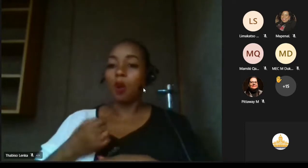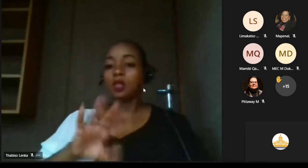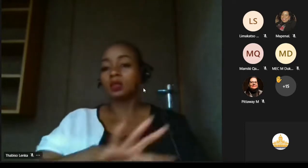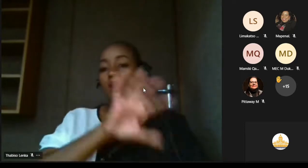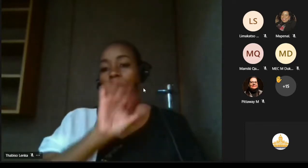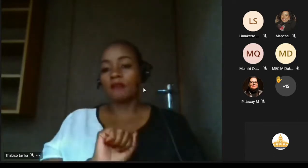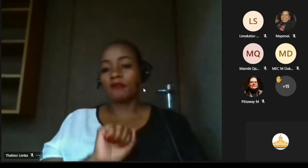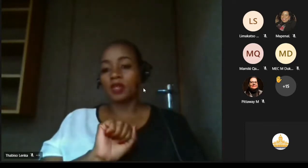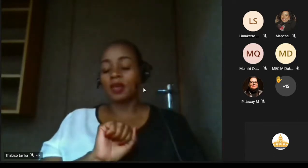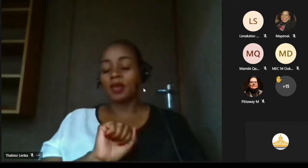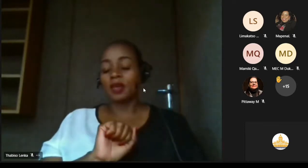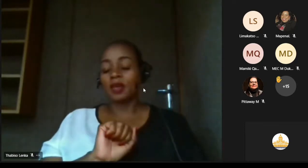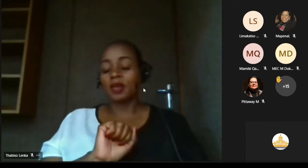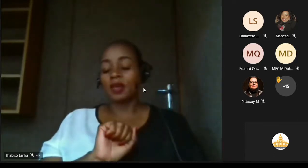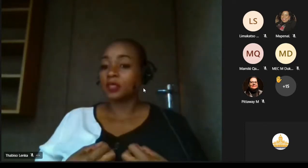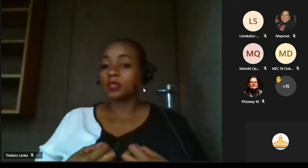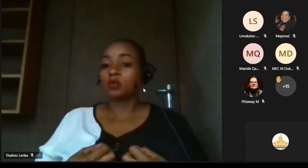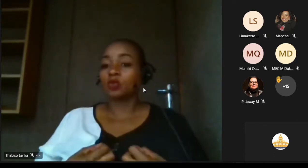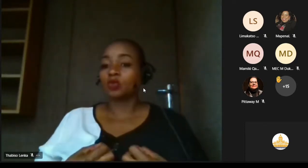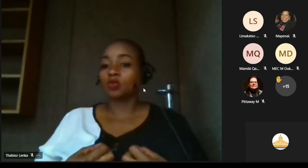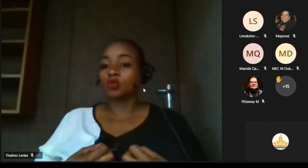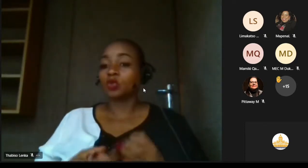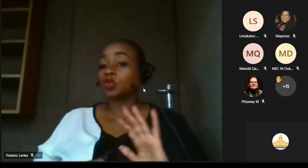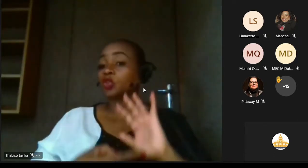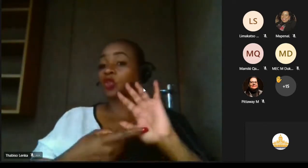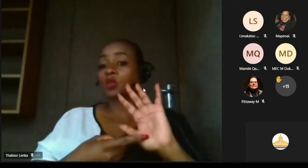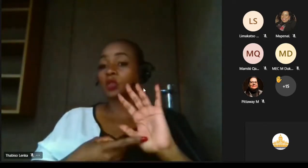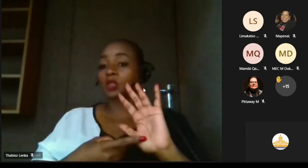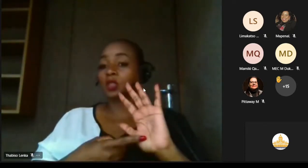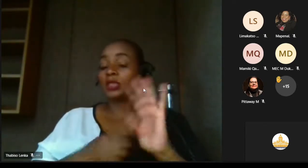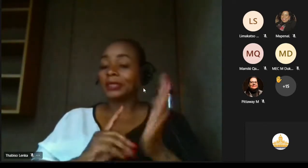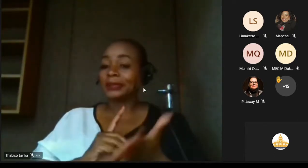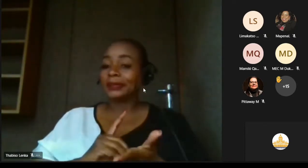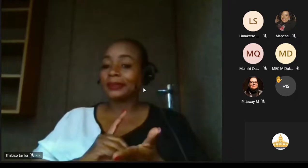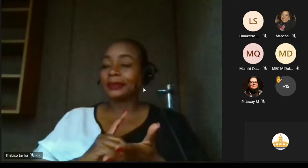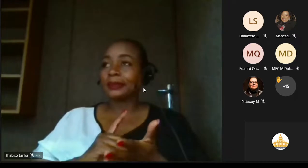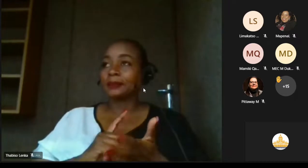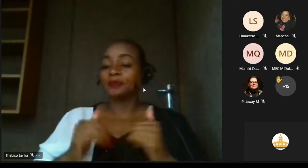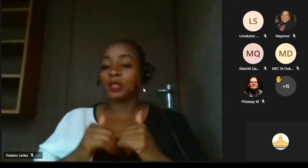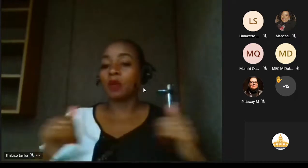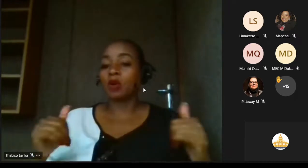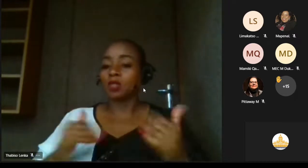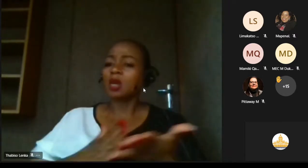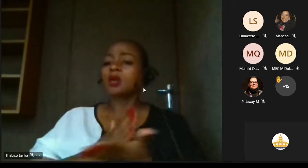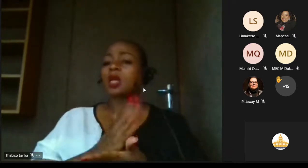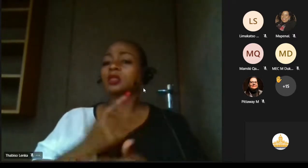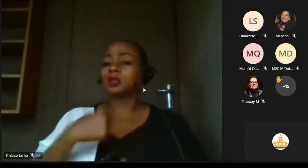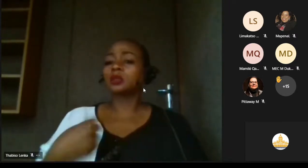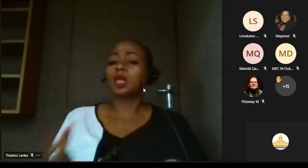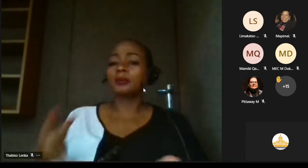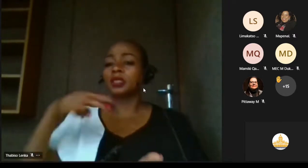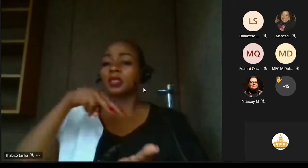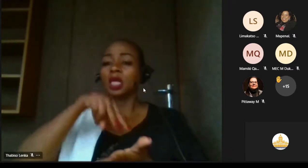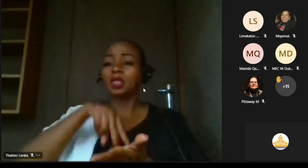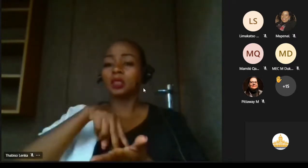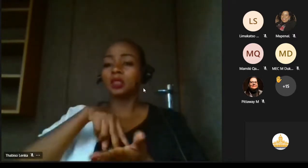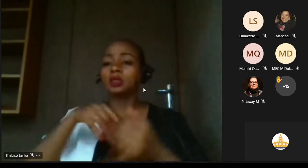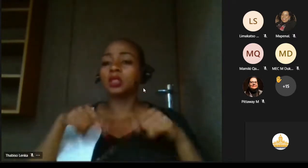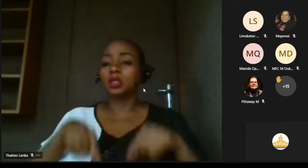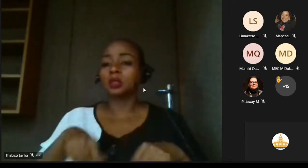their democratic right by voting on the 1st of November 2021. I'm standing here today as a servant of the people of the Free